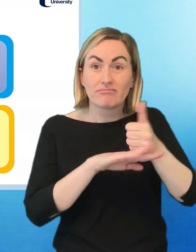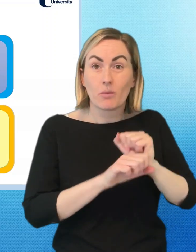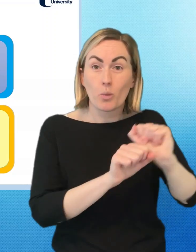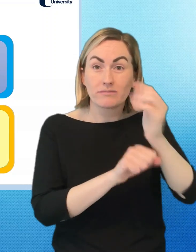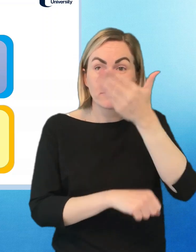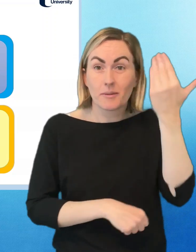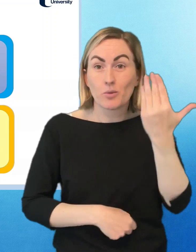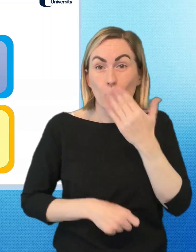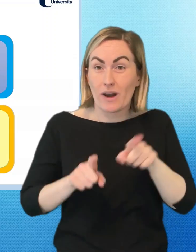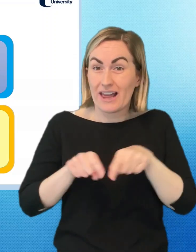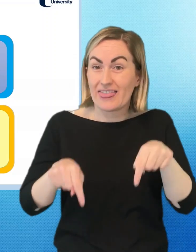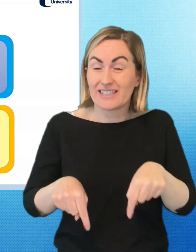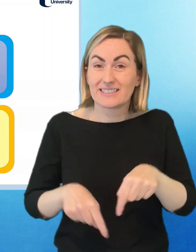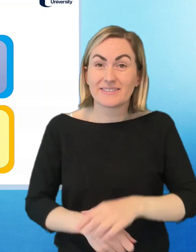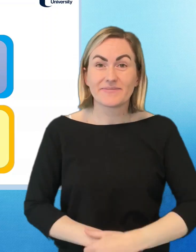this.